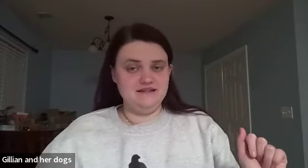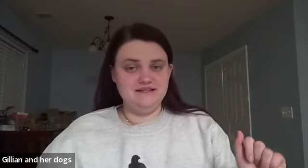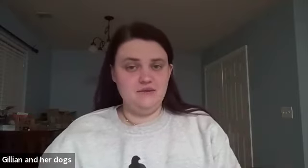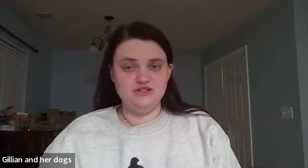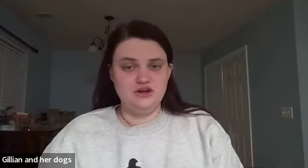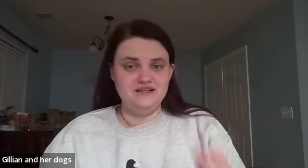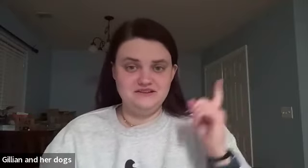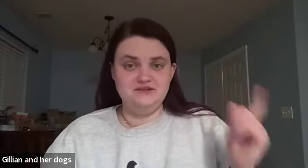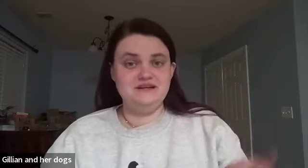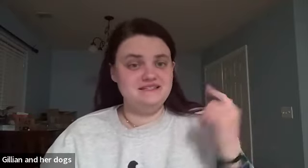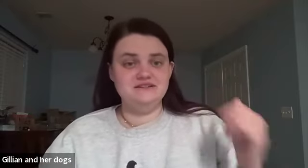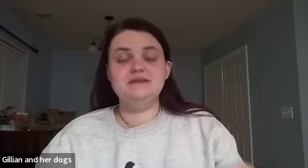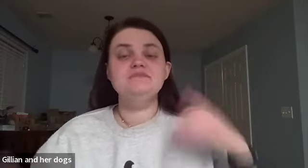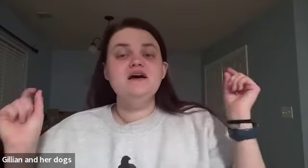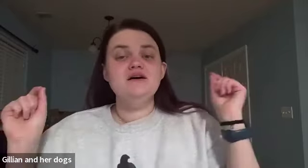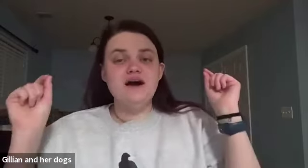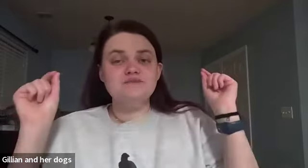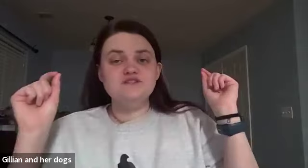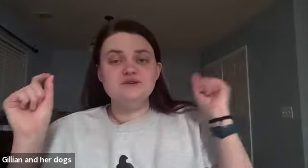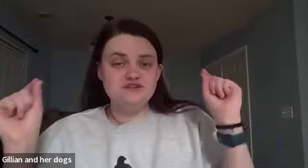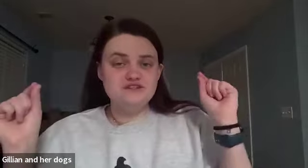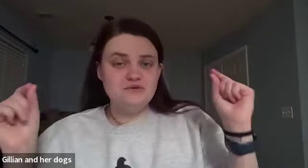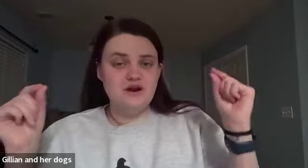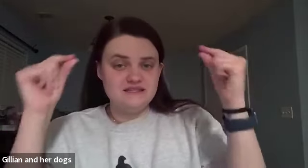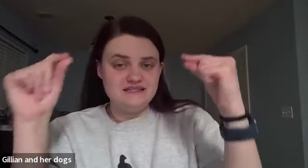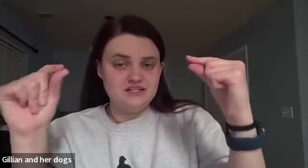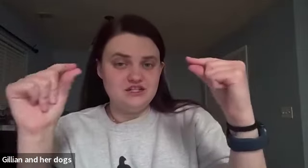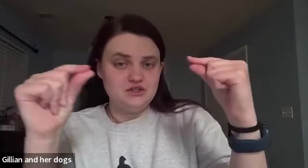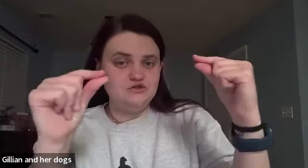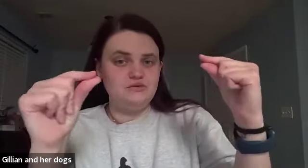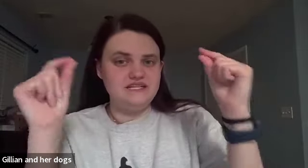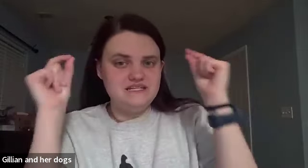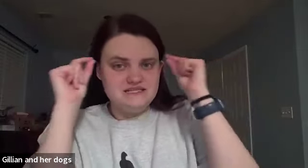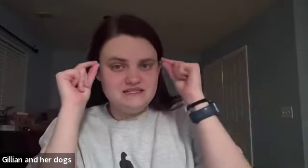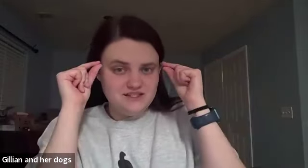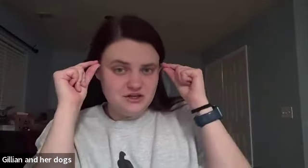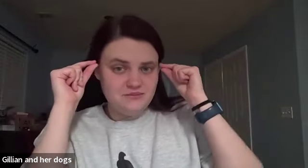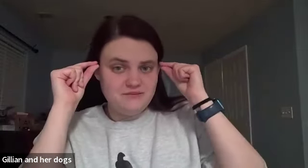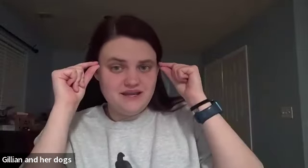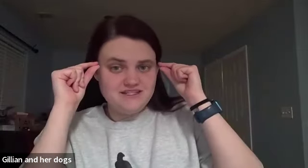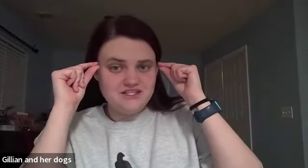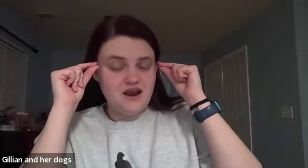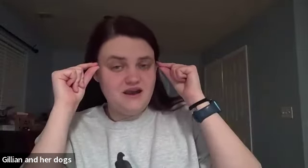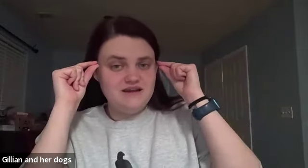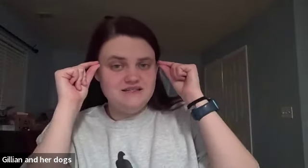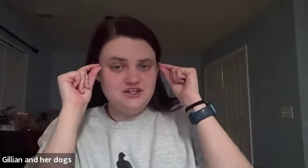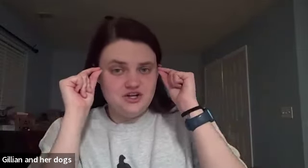signed it. I was trying not to, and I still did it. So when you do surprise, it's like 2 20s. You're gonna put them next to your eyes, and you're gonna